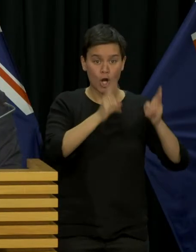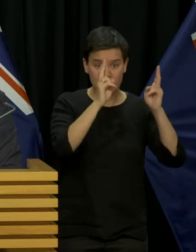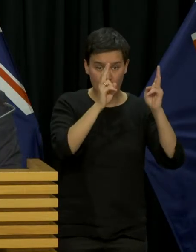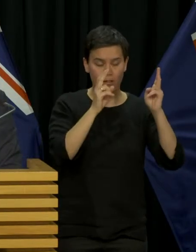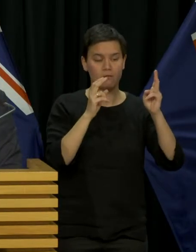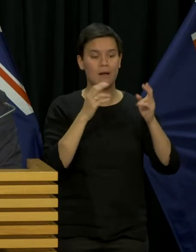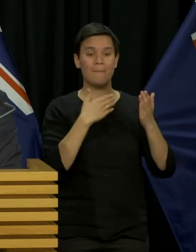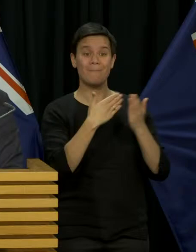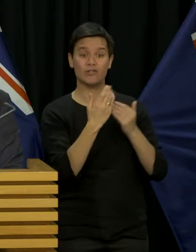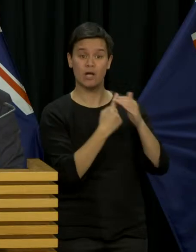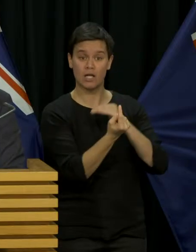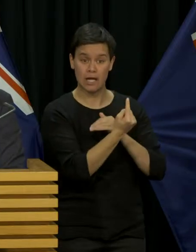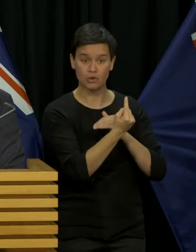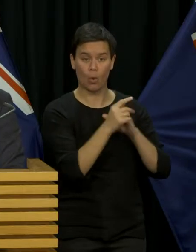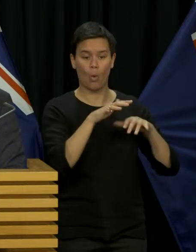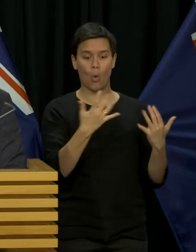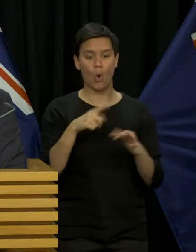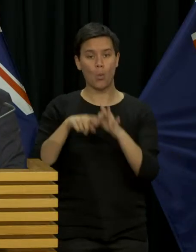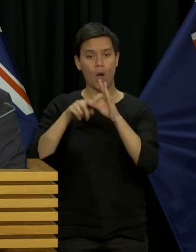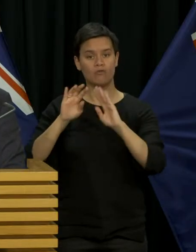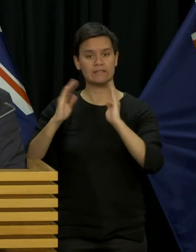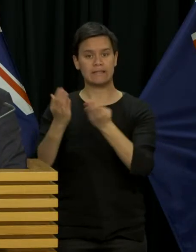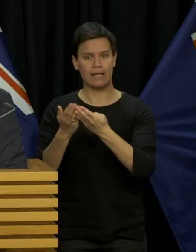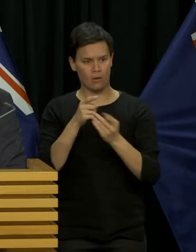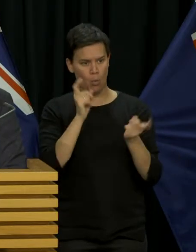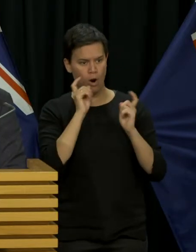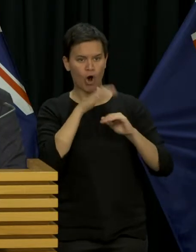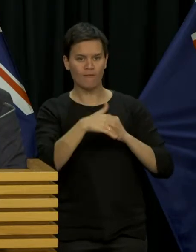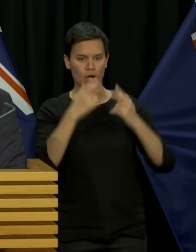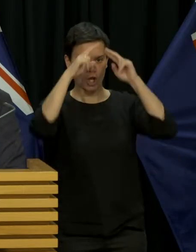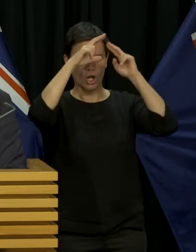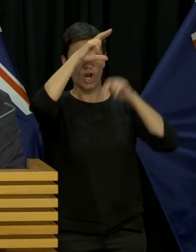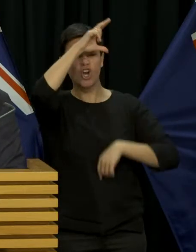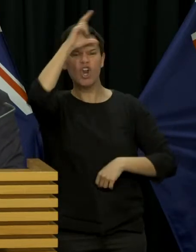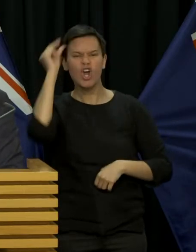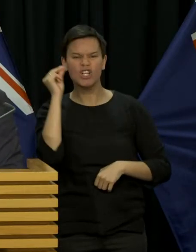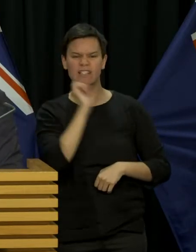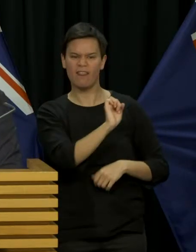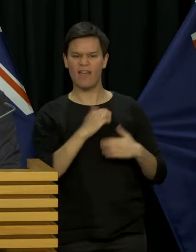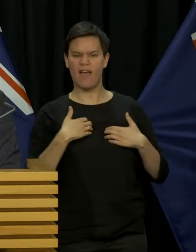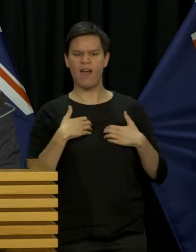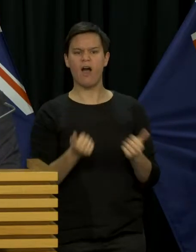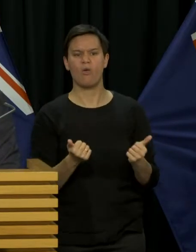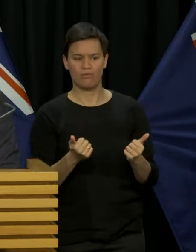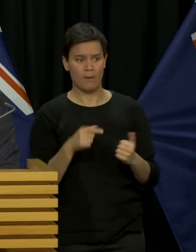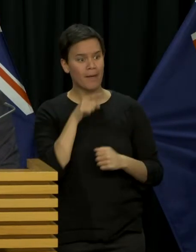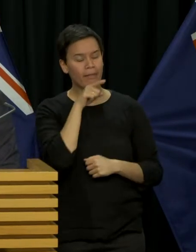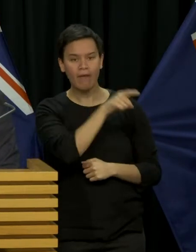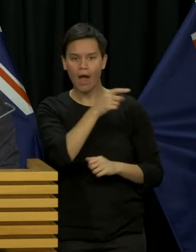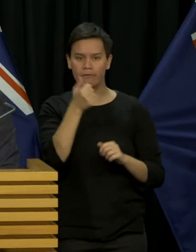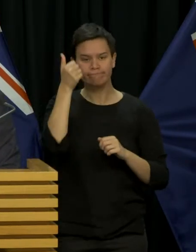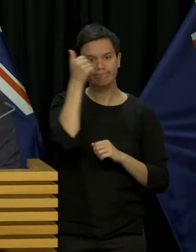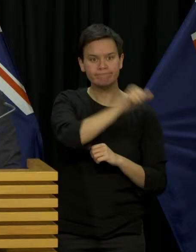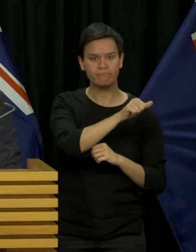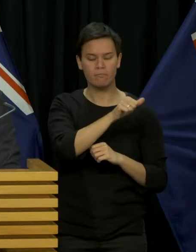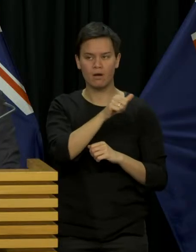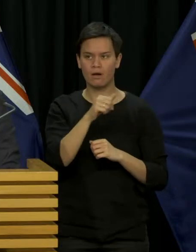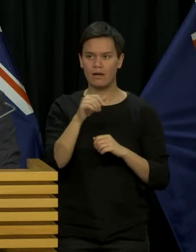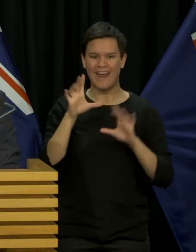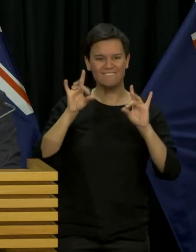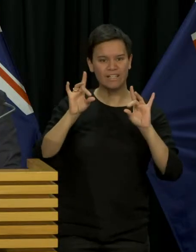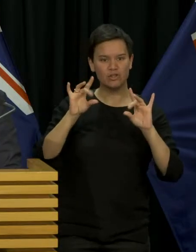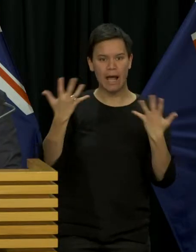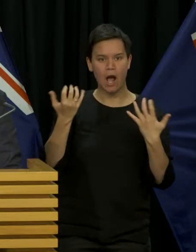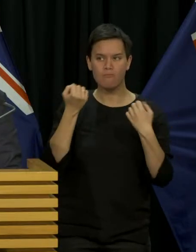quarantine. Nurses and other medical staff are trained professionals, well versed in infection prevention and control,